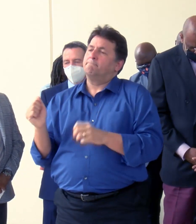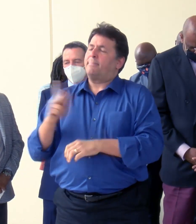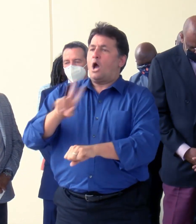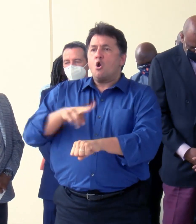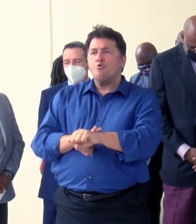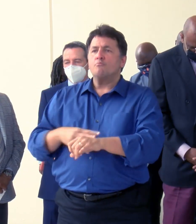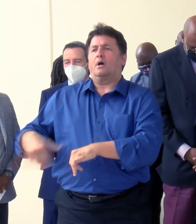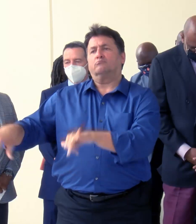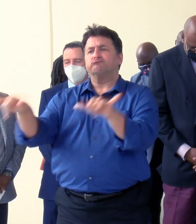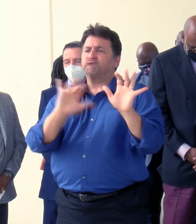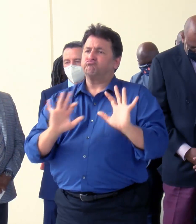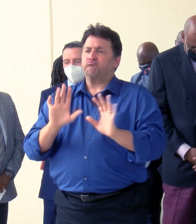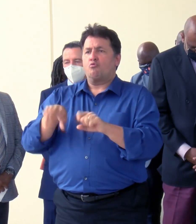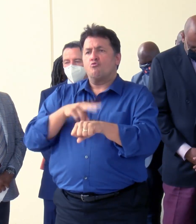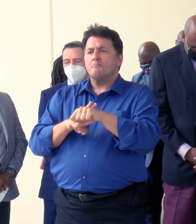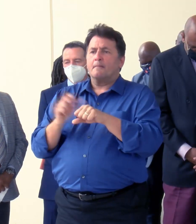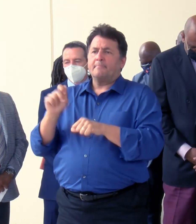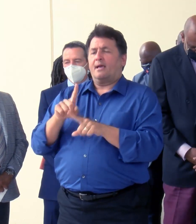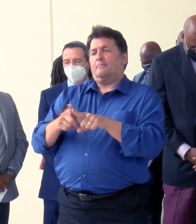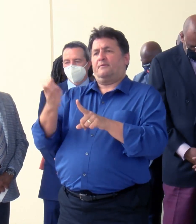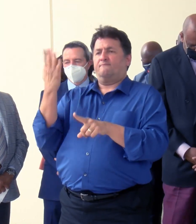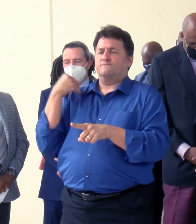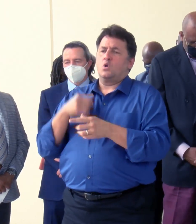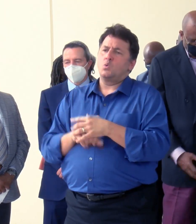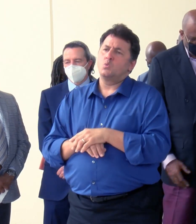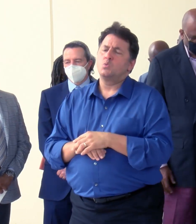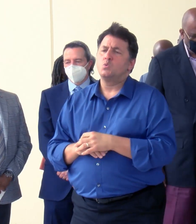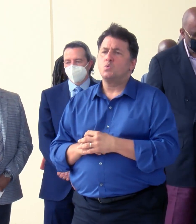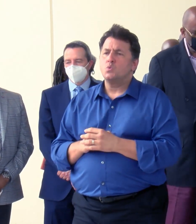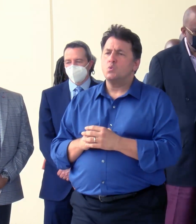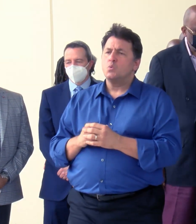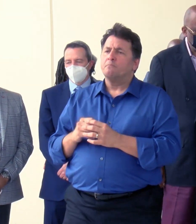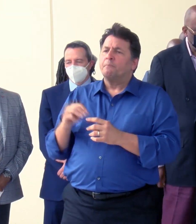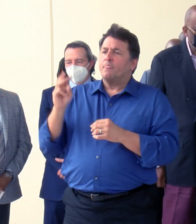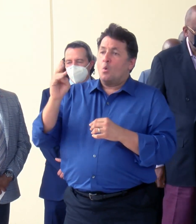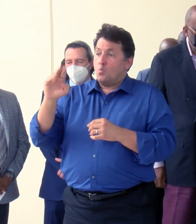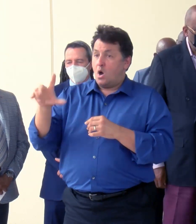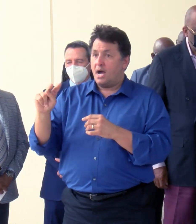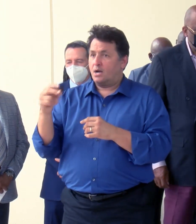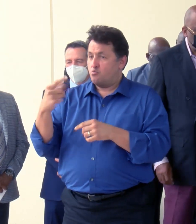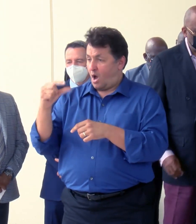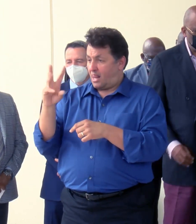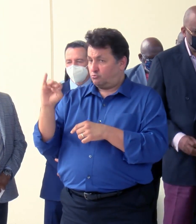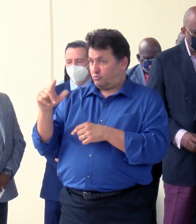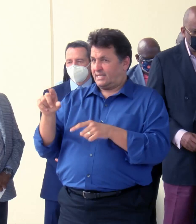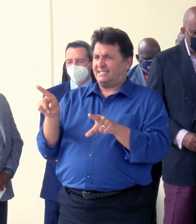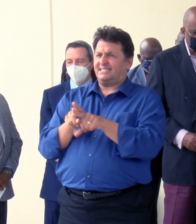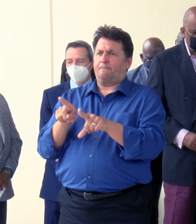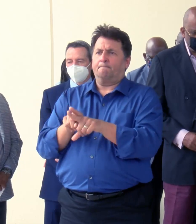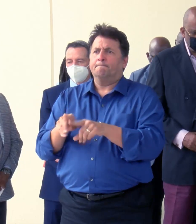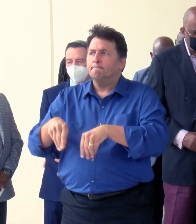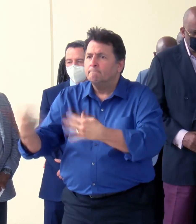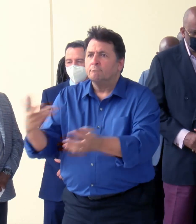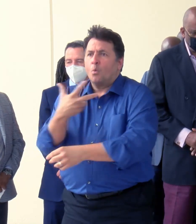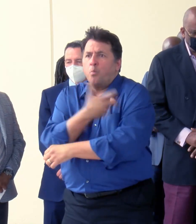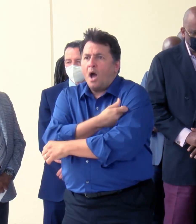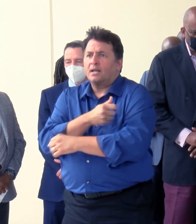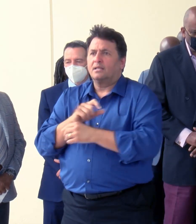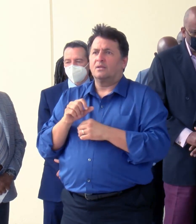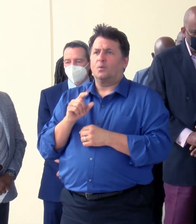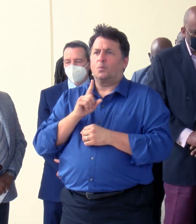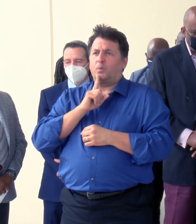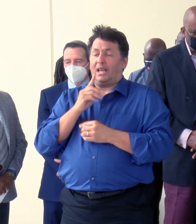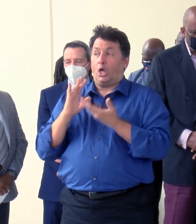with the Houston Health Department in making the COVID-19 vaccine available directly to vulnerable communities. And let me